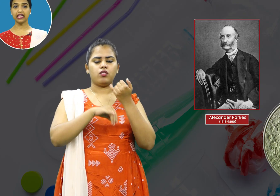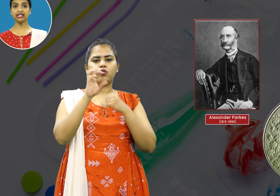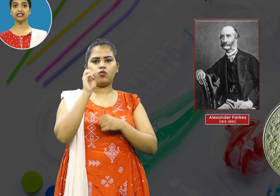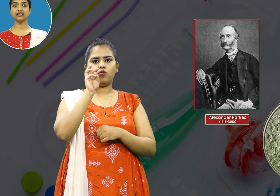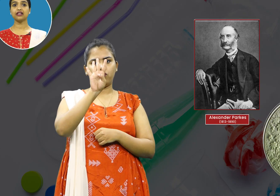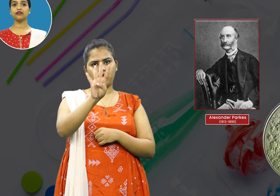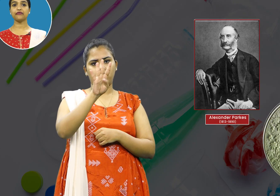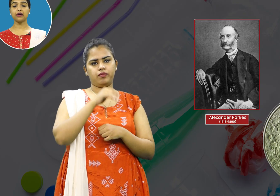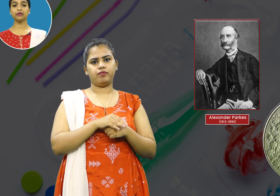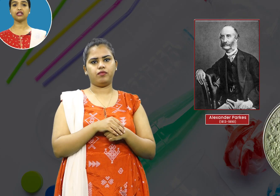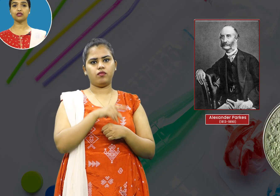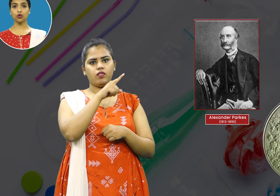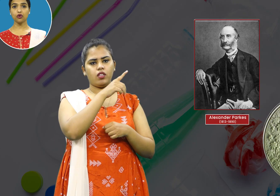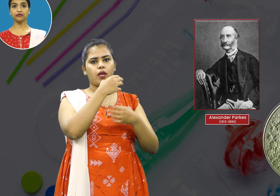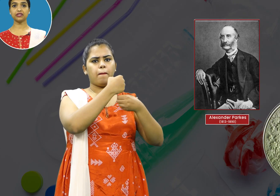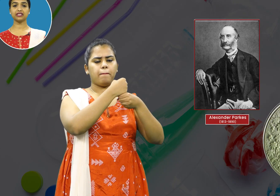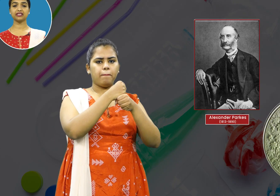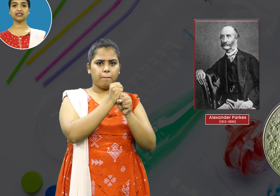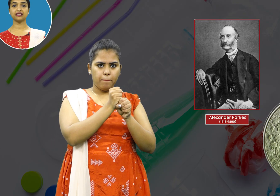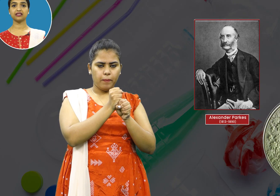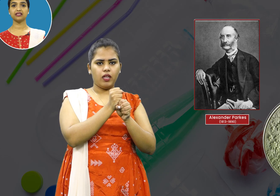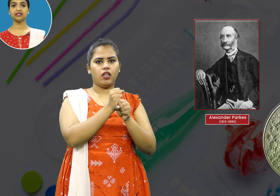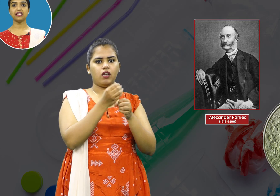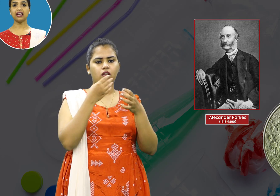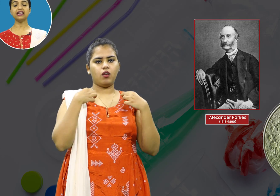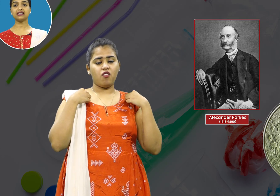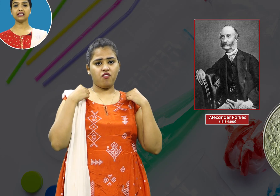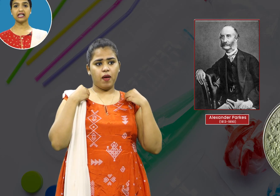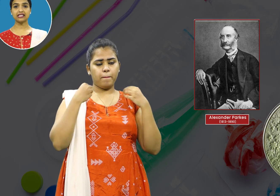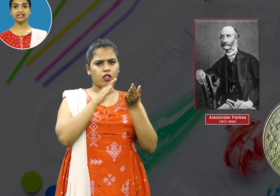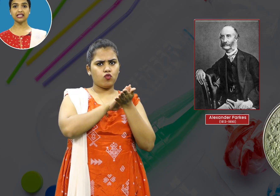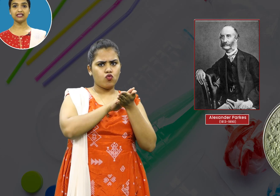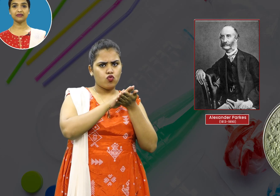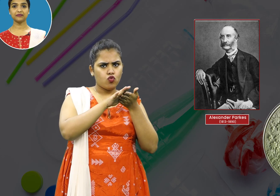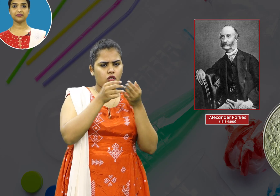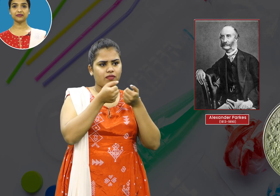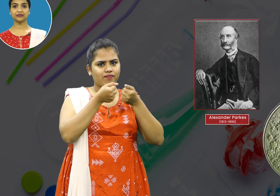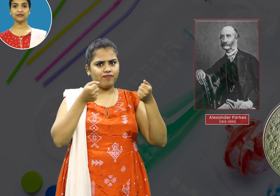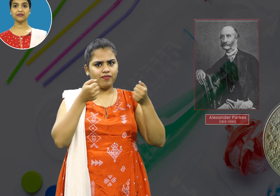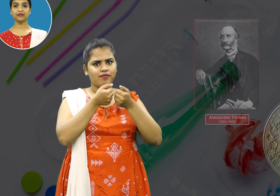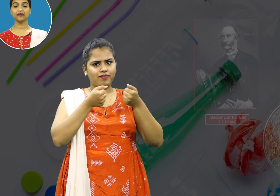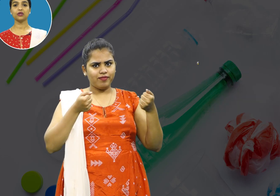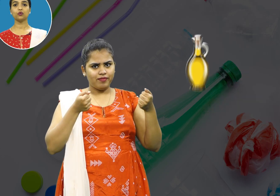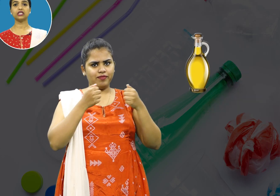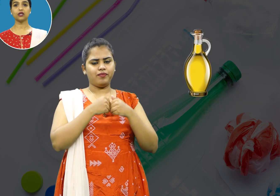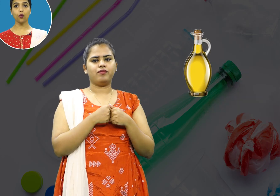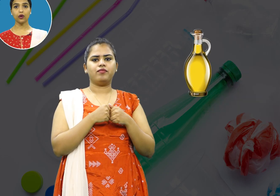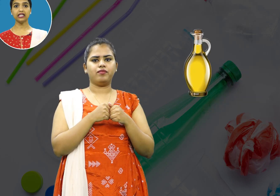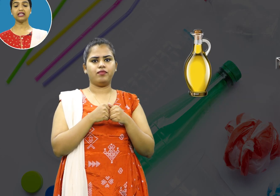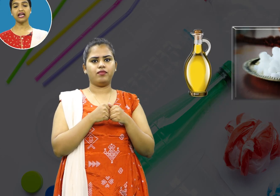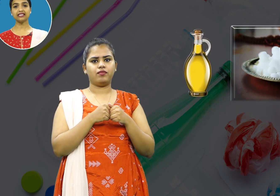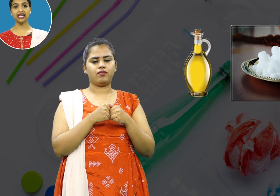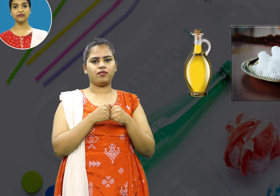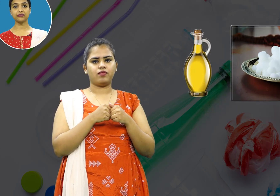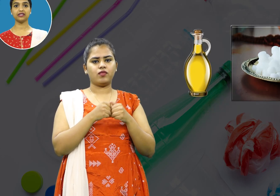and made fabric soft and elastic with